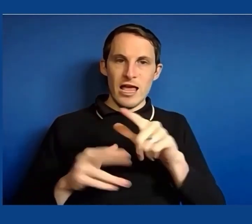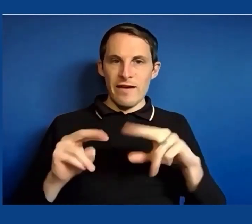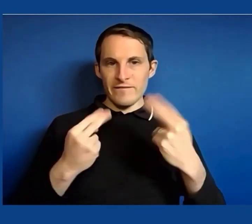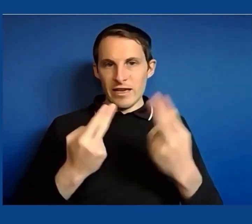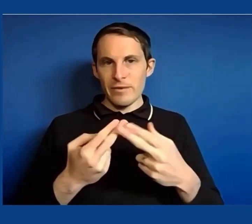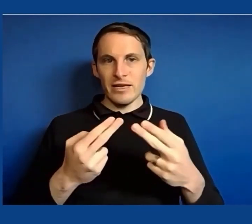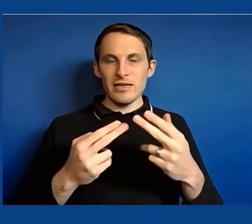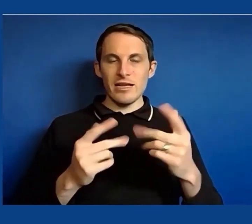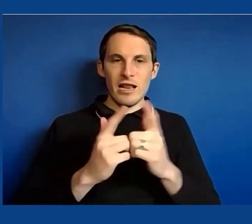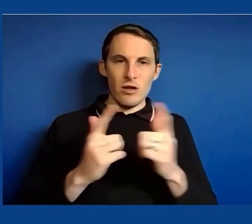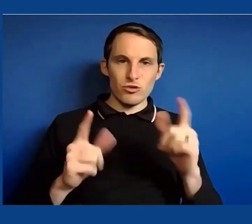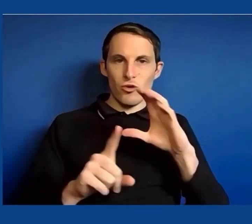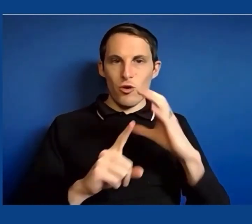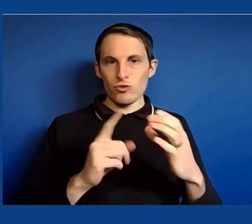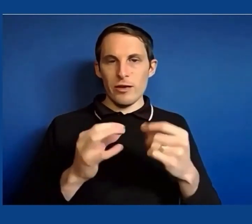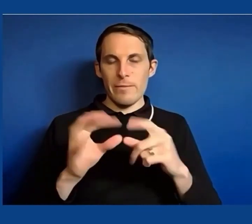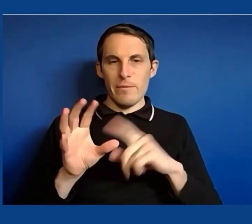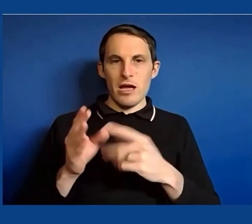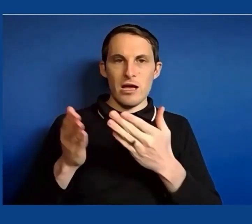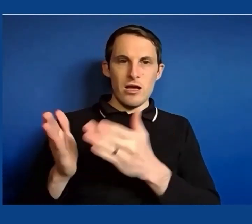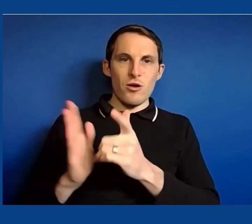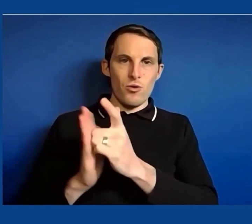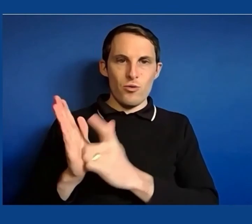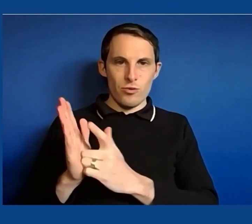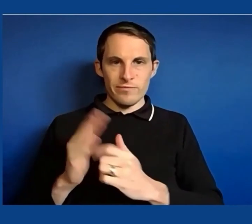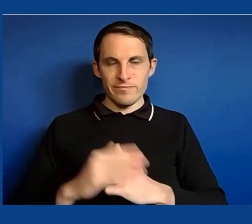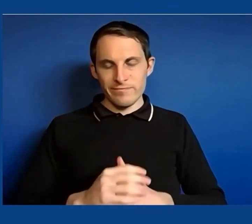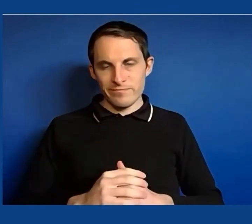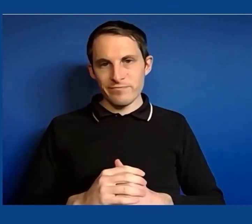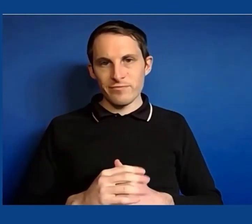hands of this settler law. And I'll leave it at that.